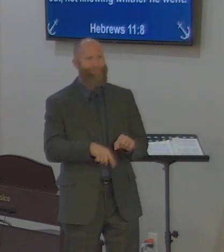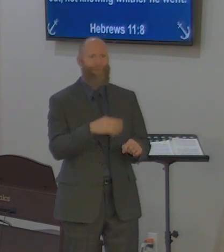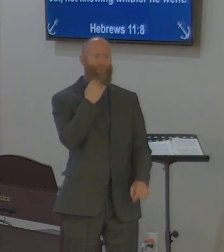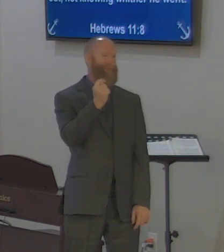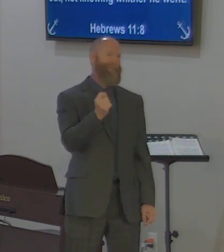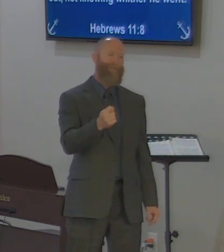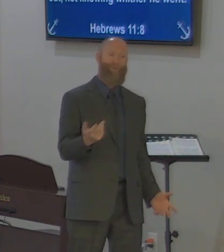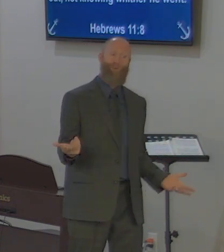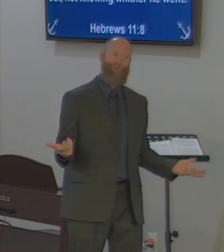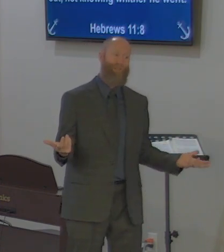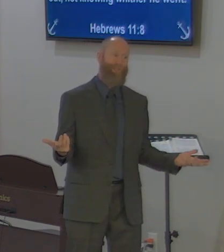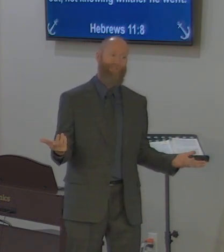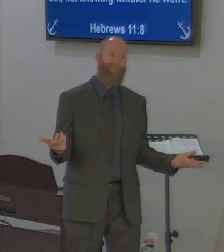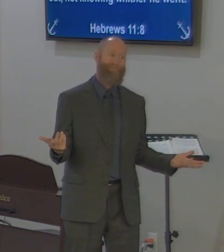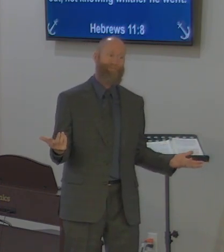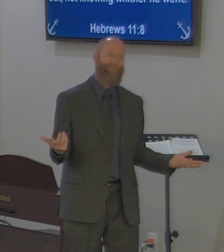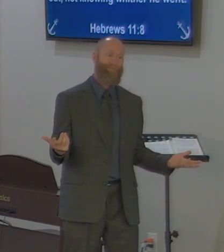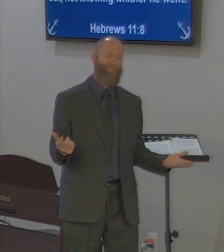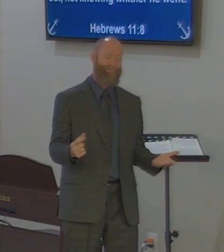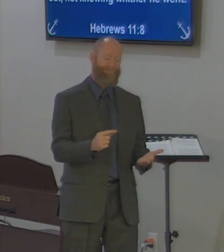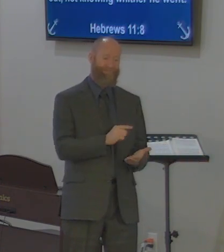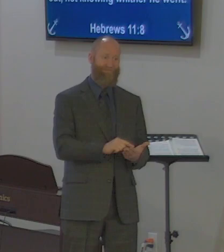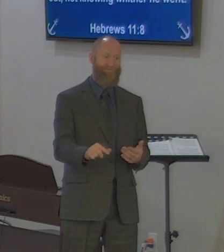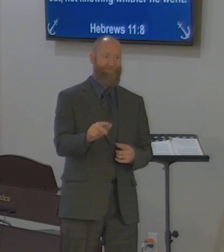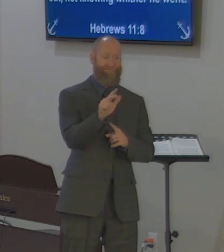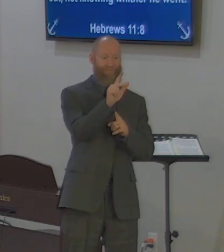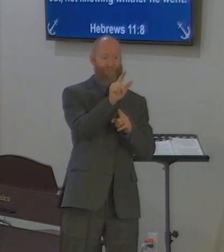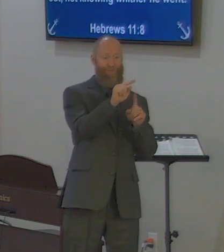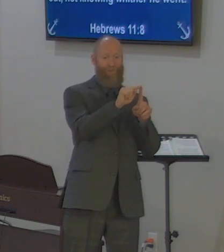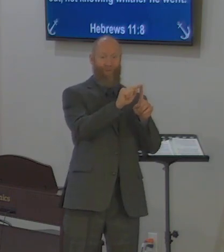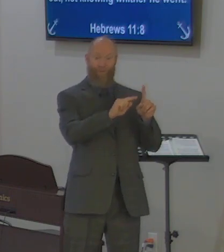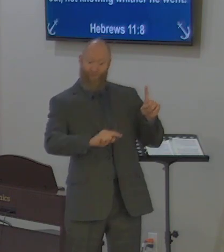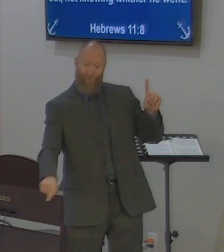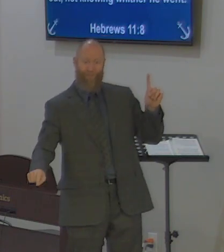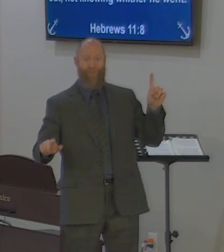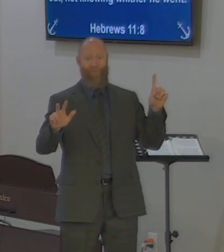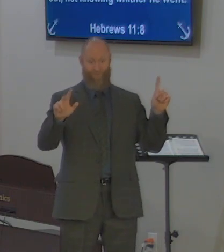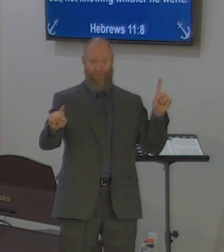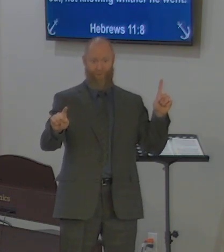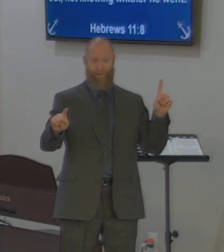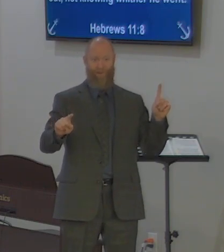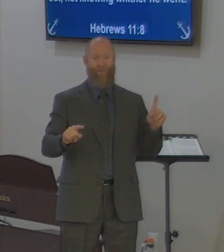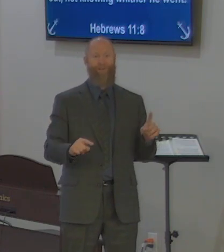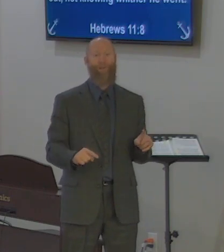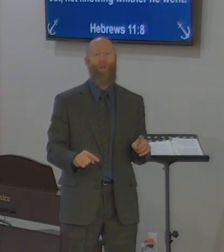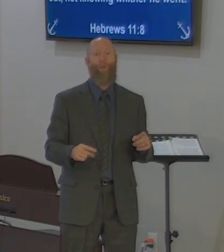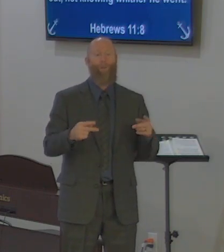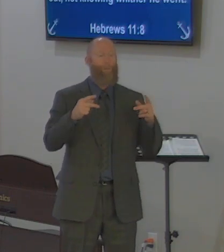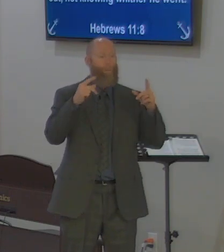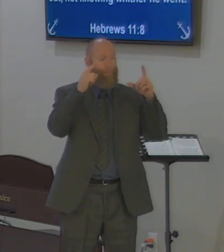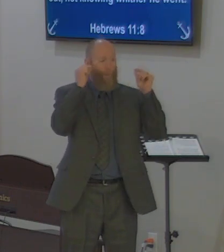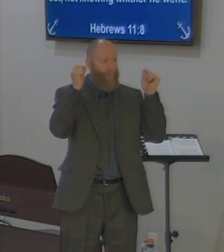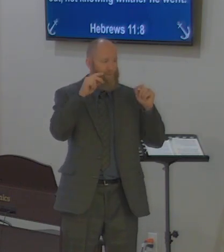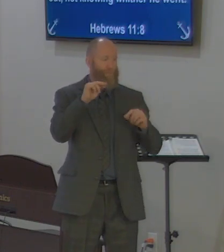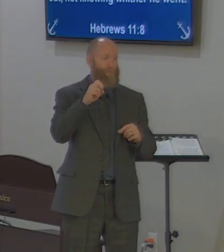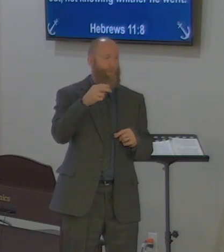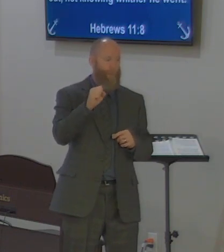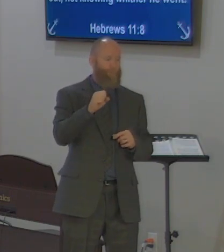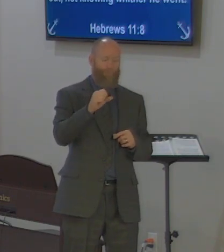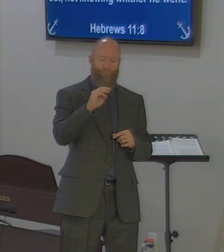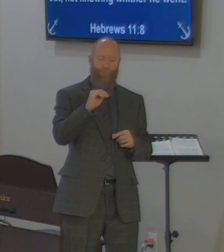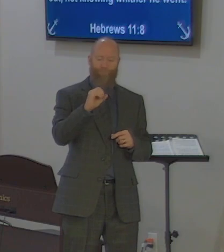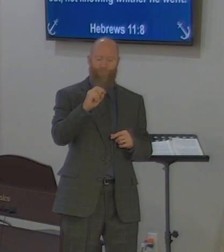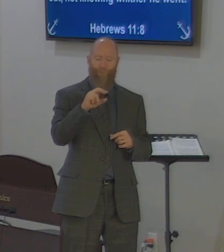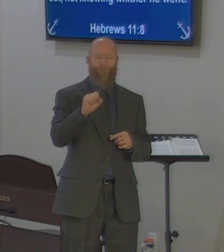Then verse 23 down to 31, you can read how Moses and others, how they